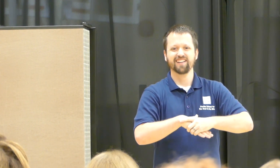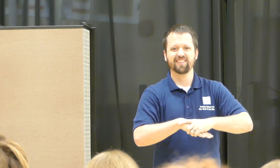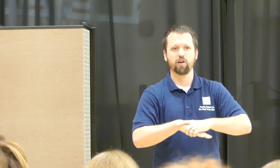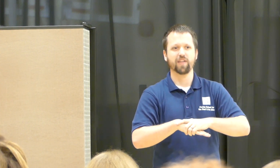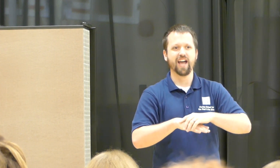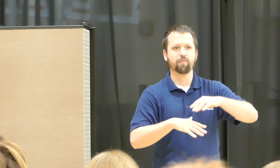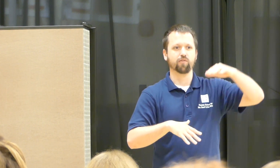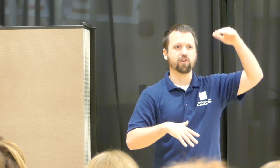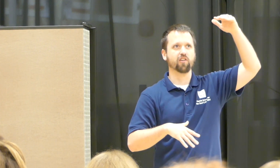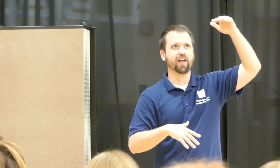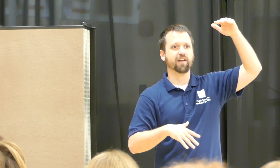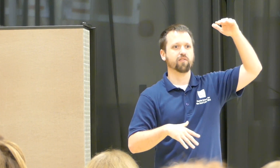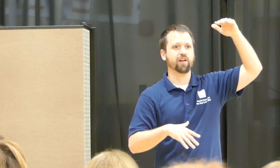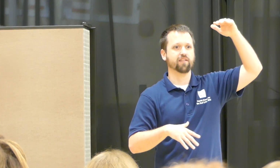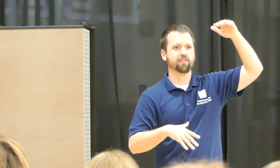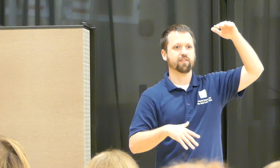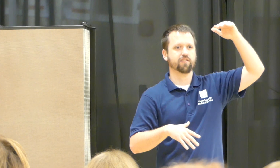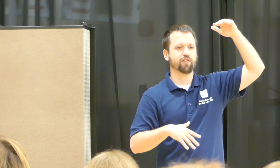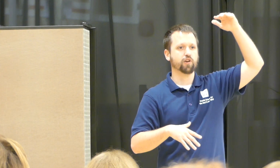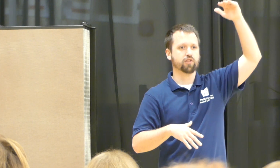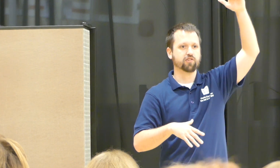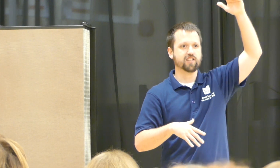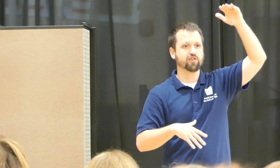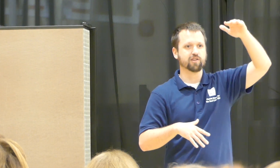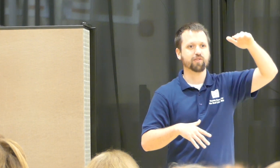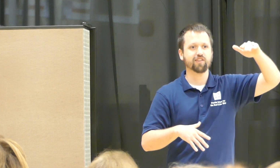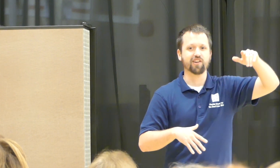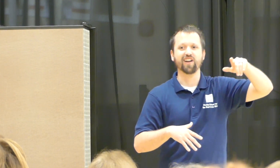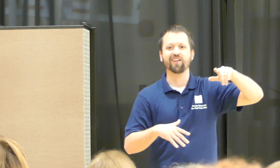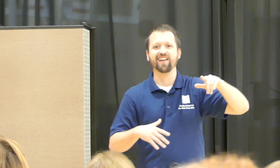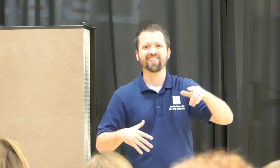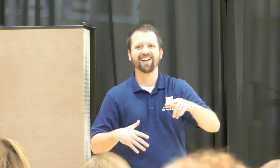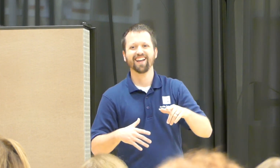So that happens when you're like, what, 6'13" or something?